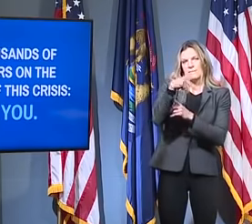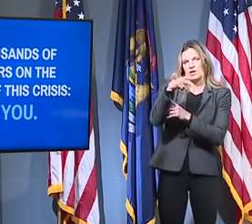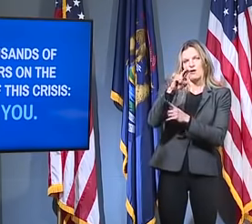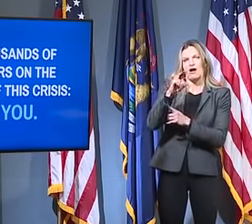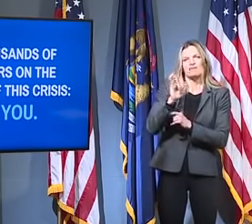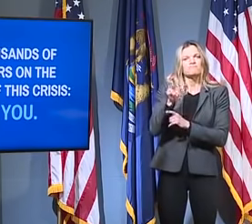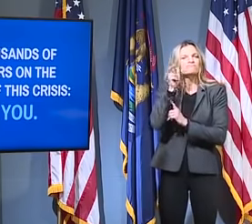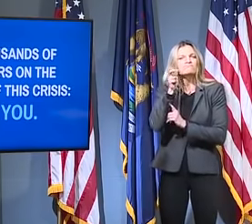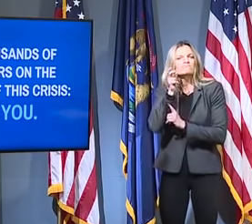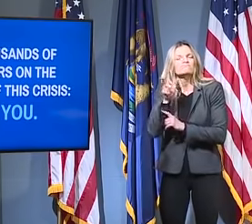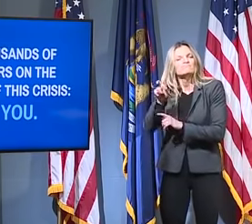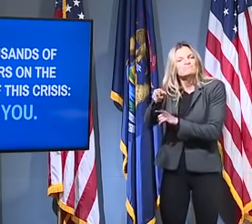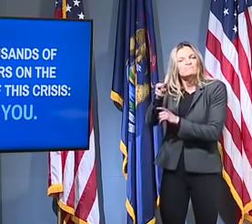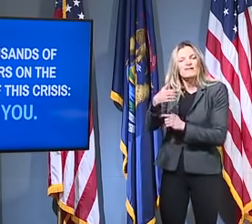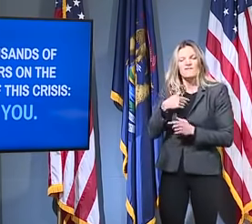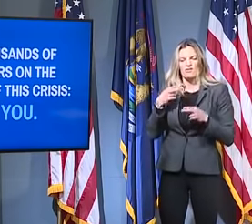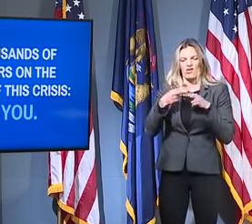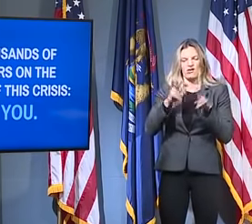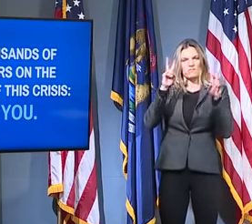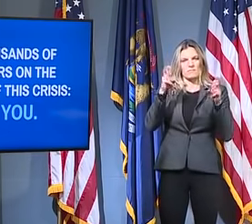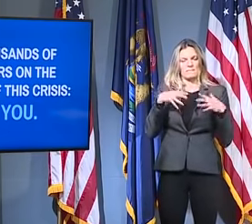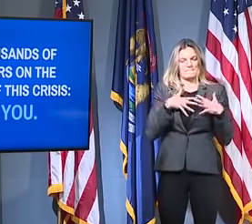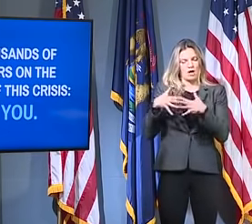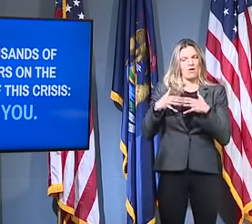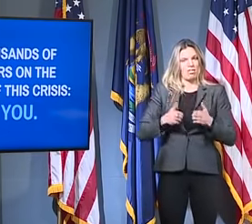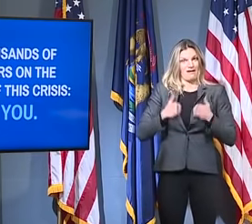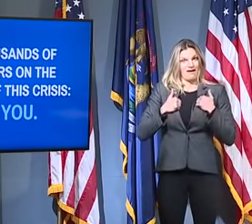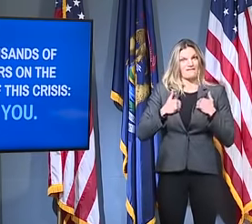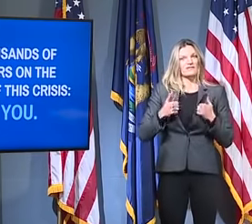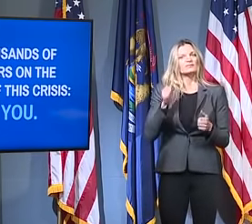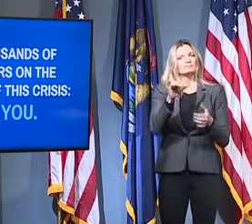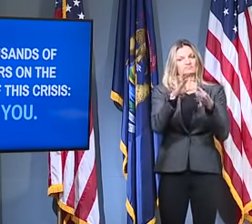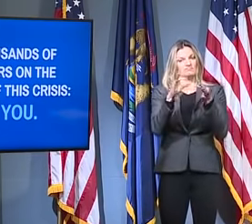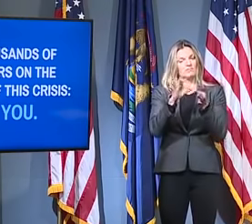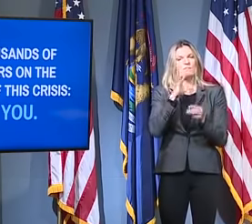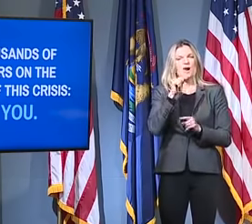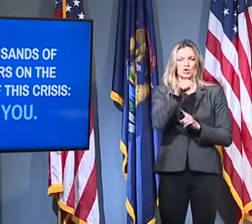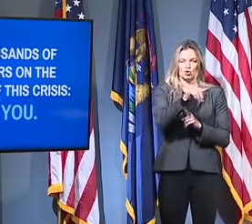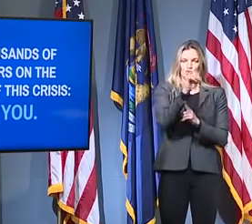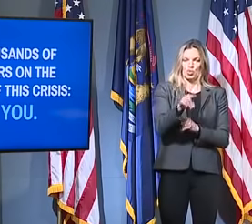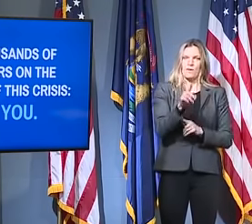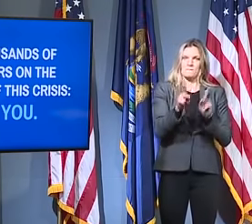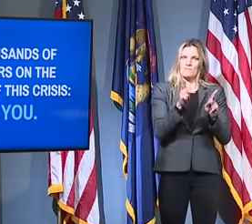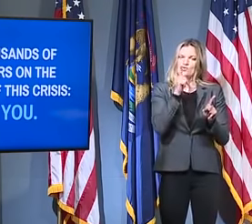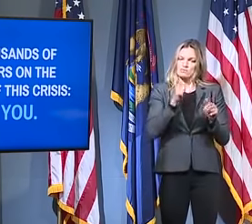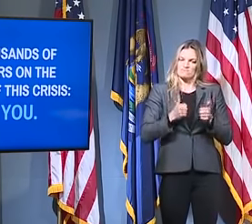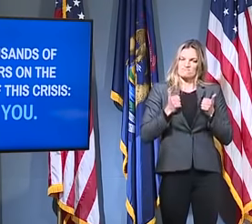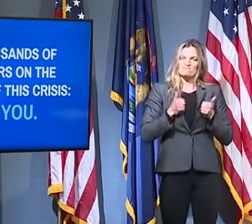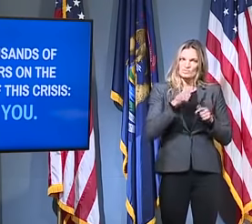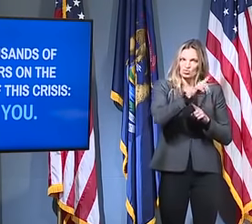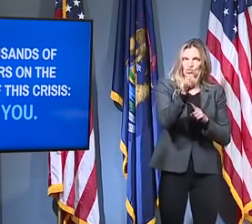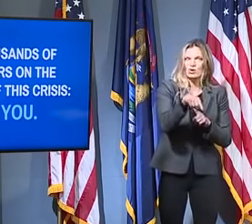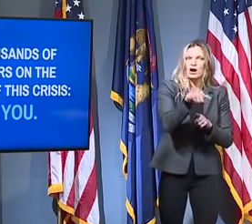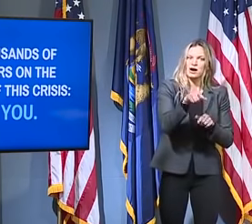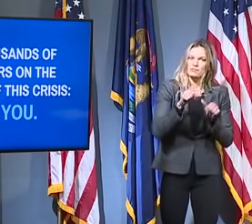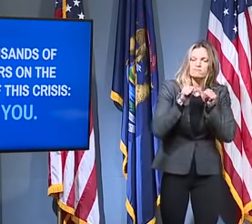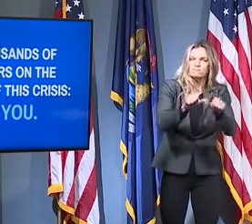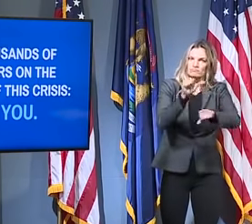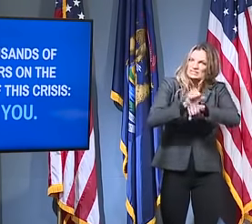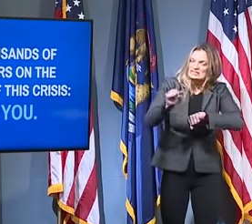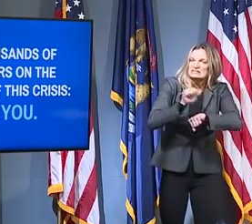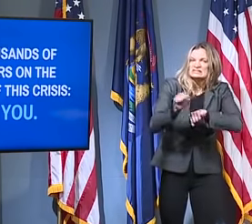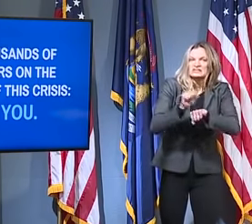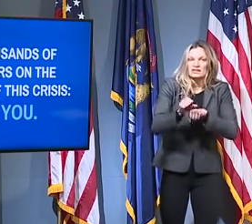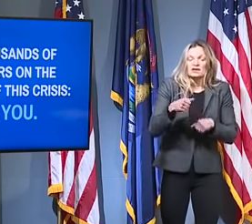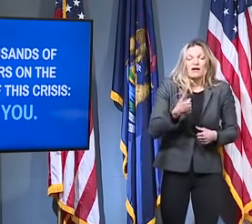they've highlighted some stories of people on the front line in Detroit, and you might want to check it out. I was proud, but also it